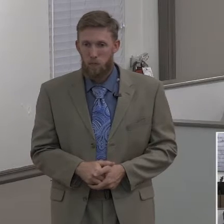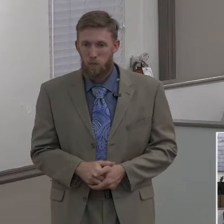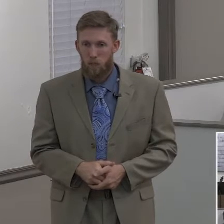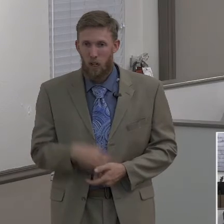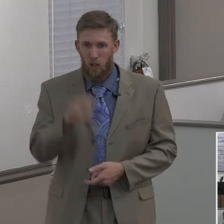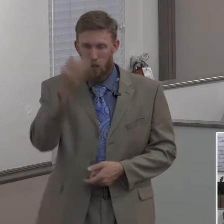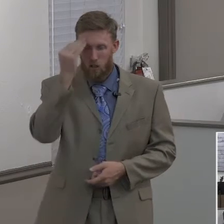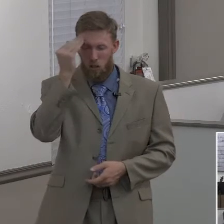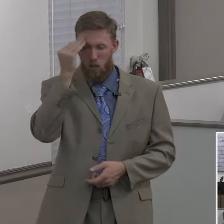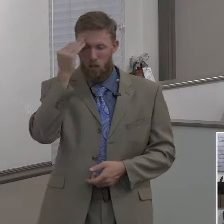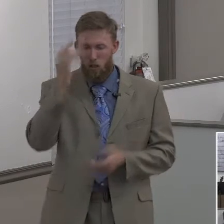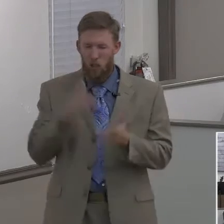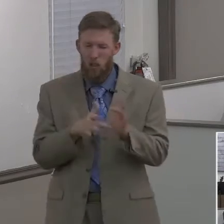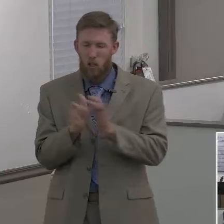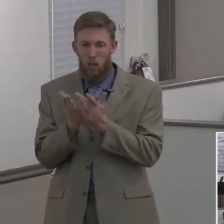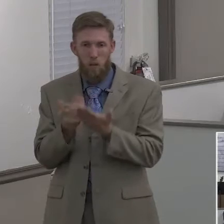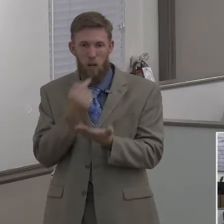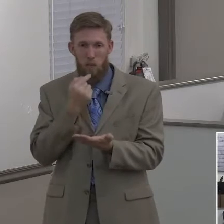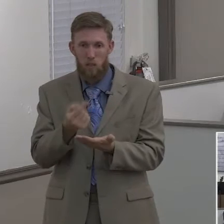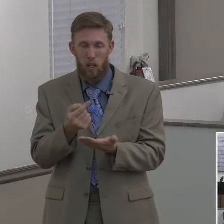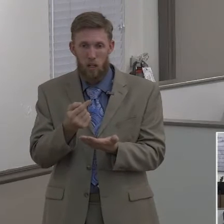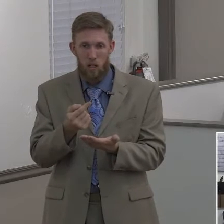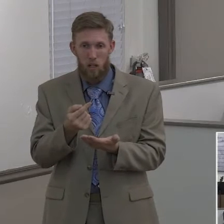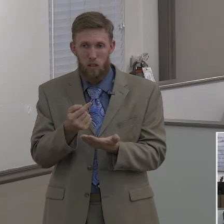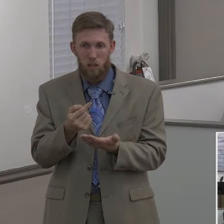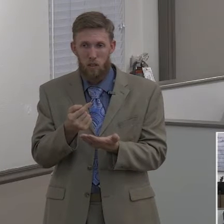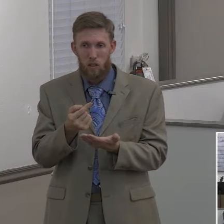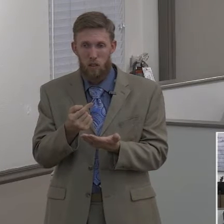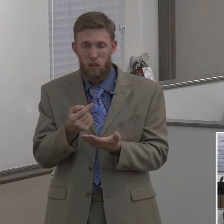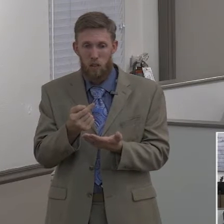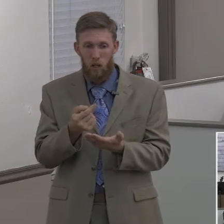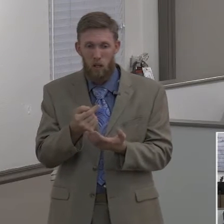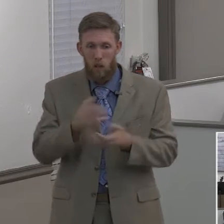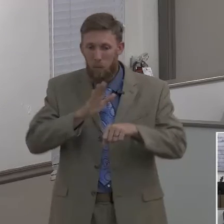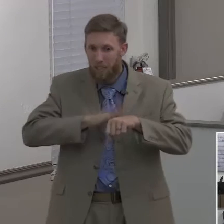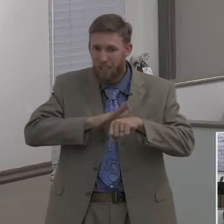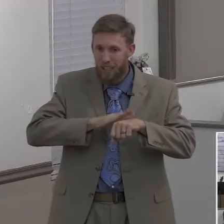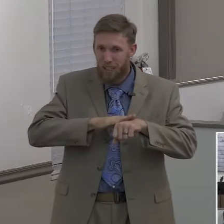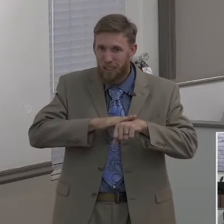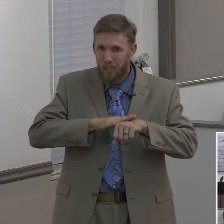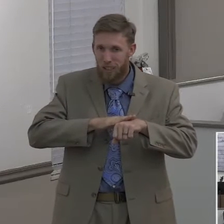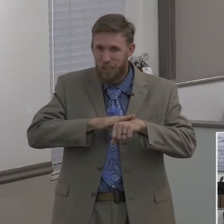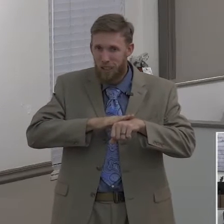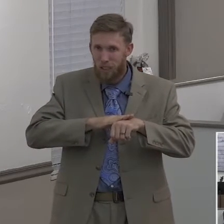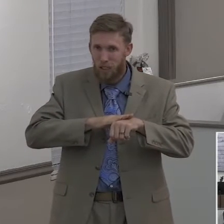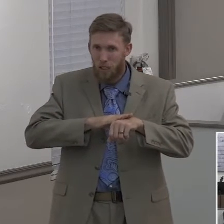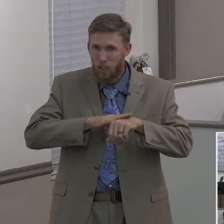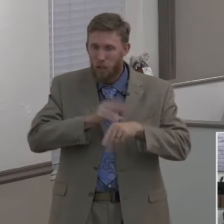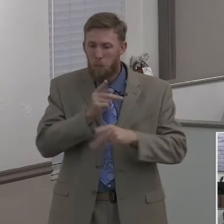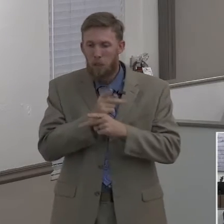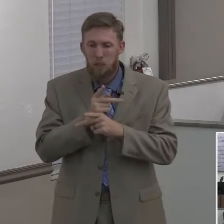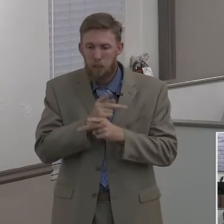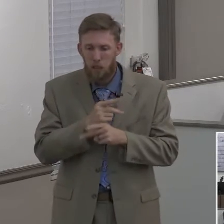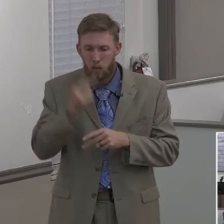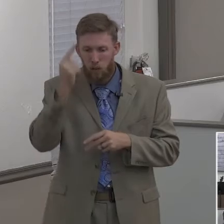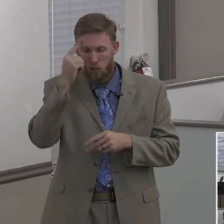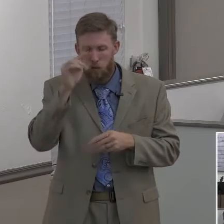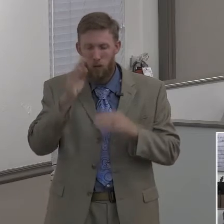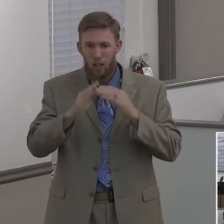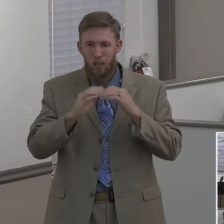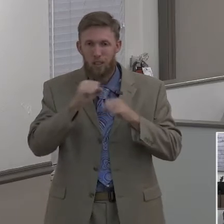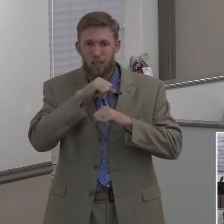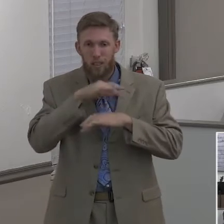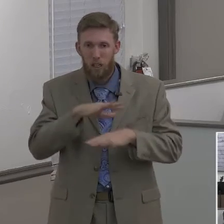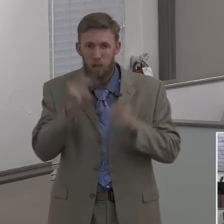You know, the Bible says in Philippians 4:6, be careful or anxious for nothing. But